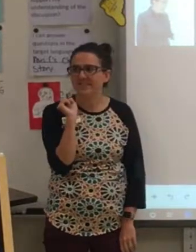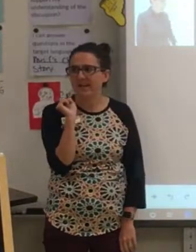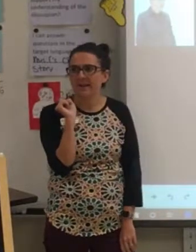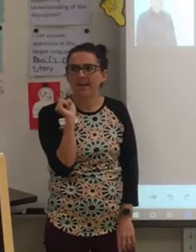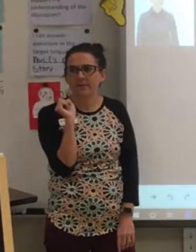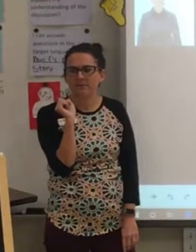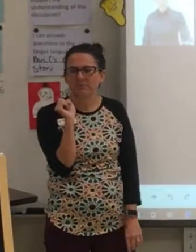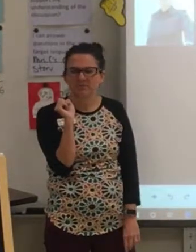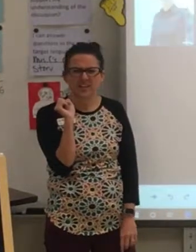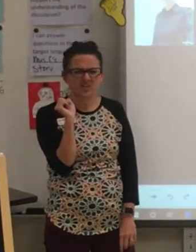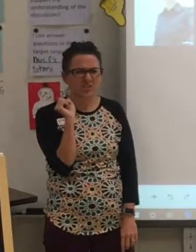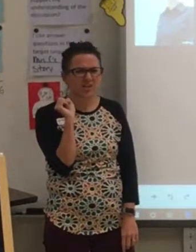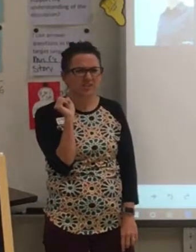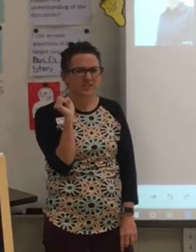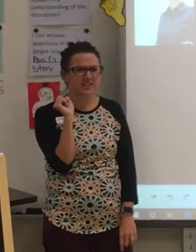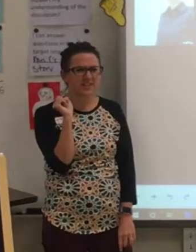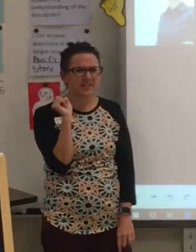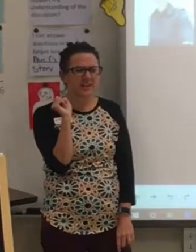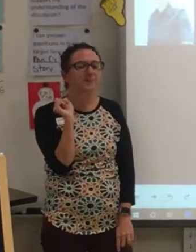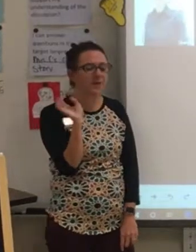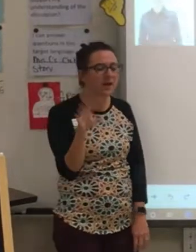sign name. Did I show y'all this? Yes. Okay.